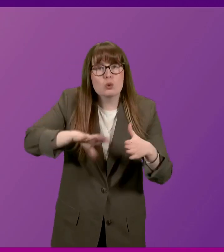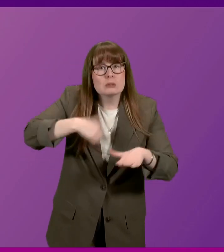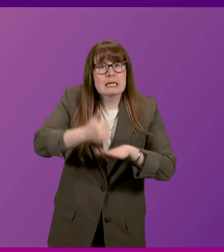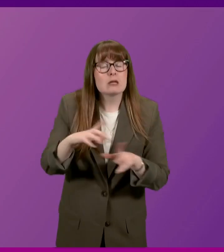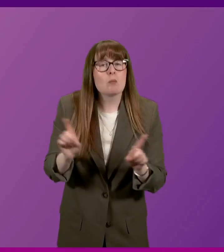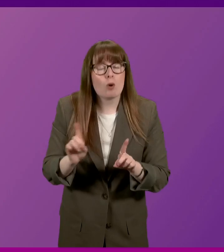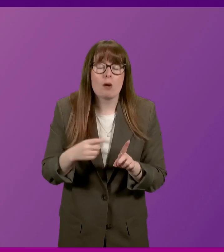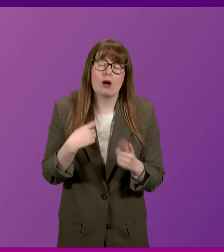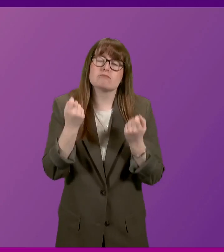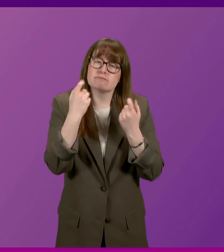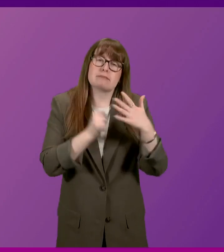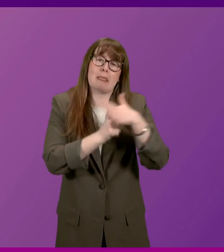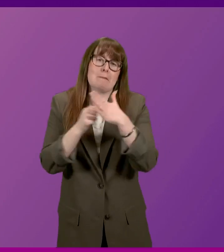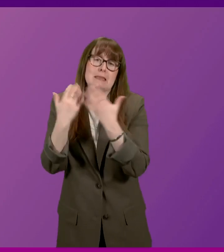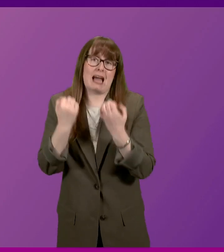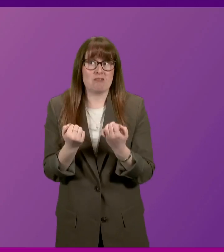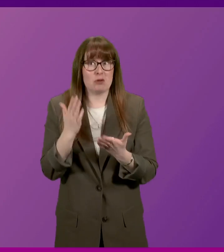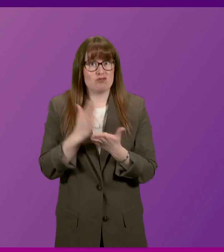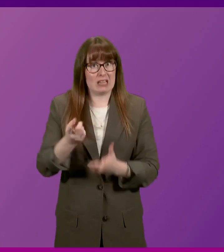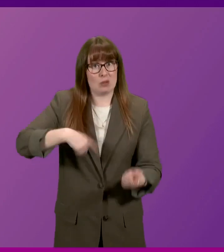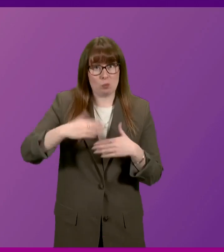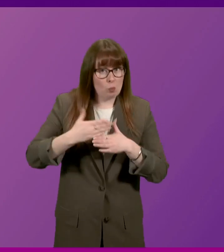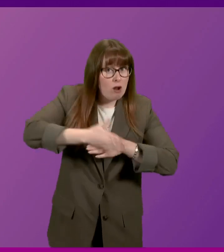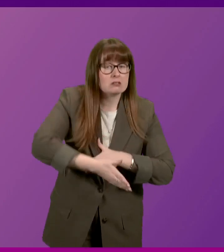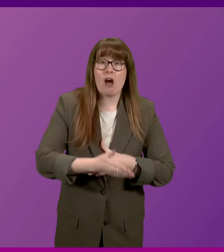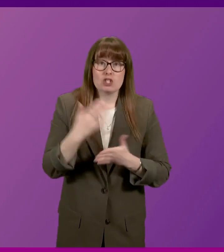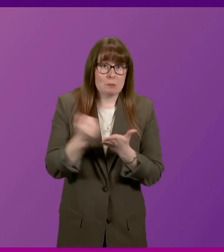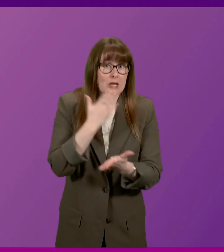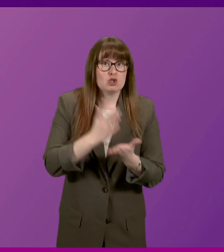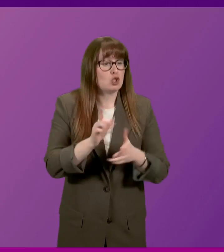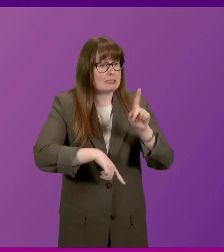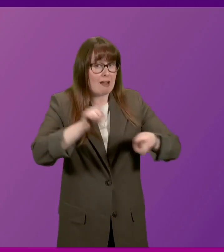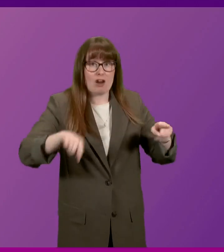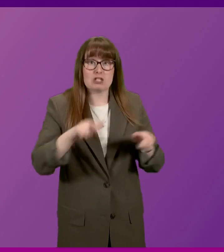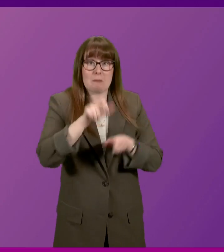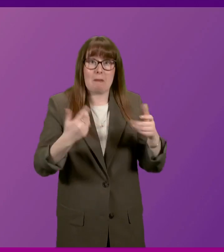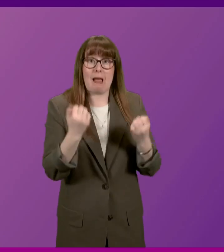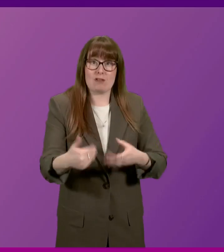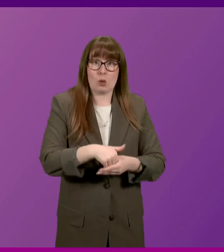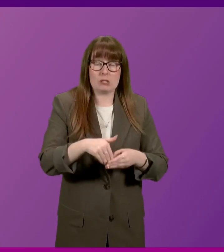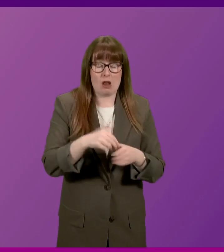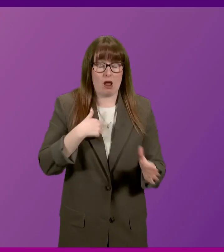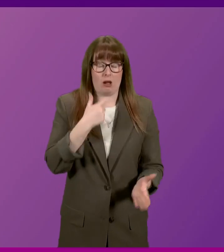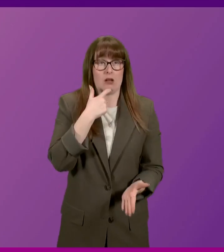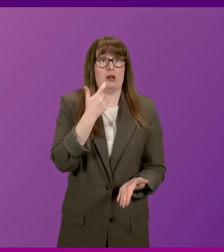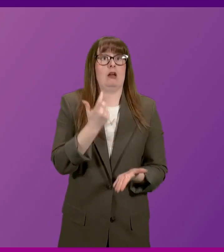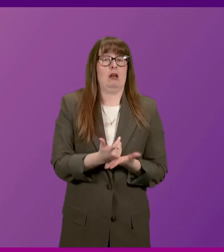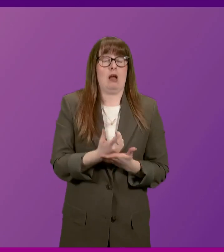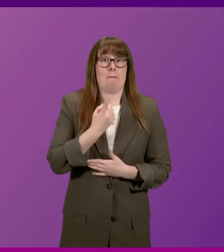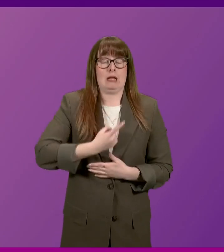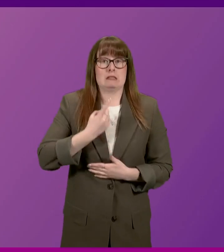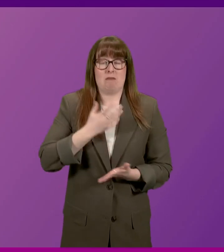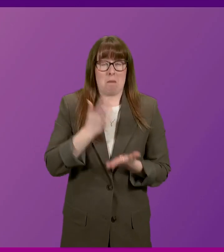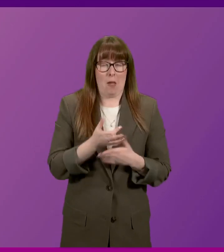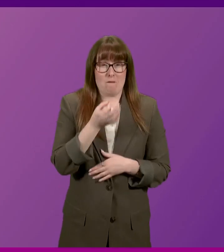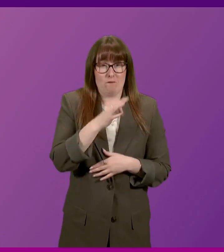aware of the limitations, but also made real efforts in terms of the diversity. I was absolutely shocked at how few deaf